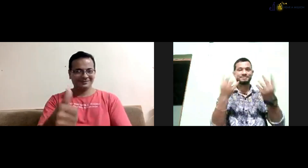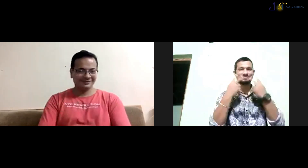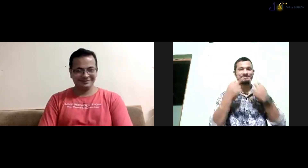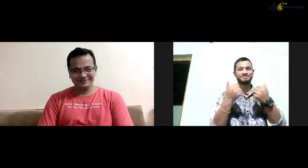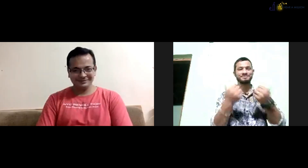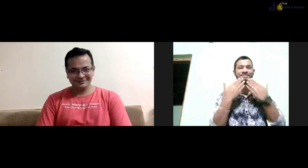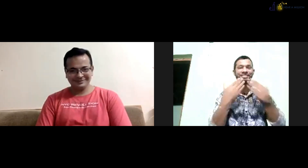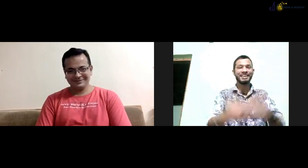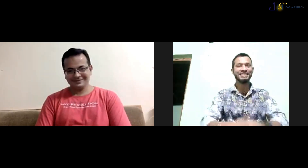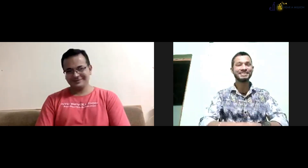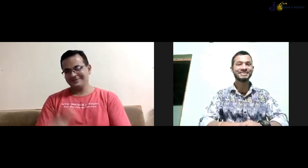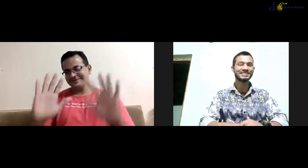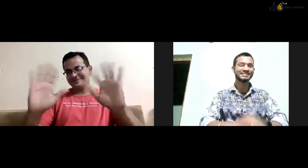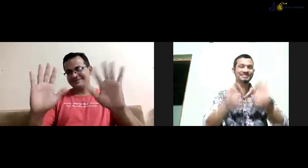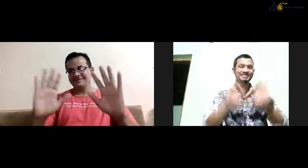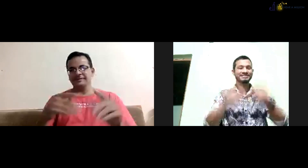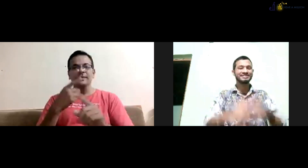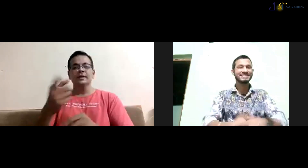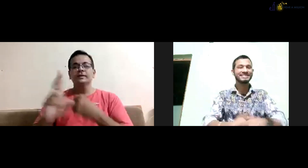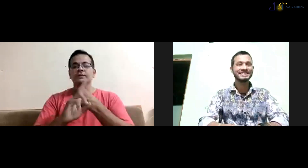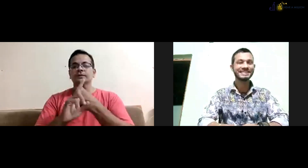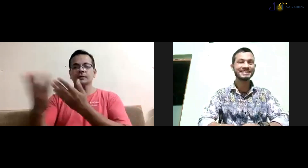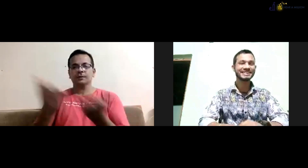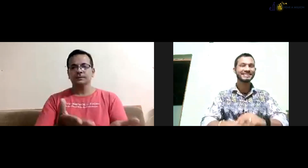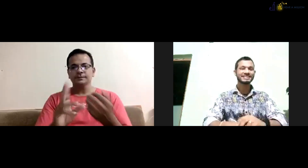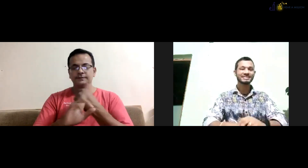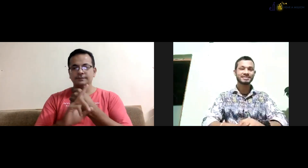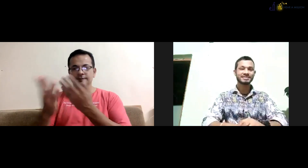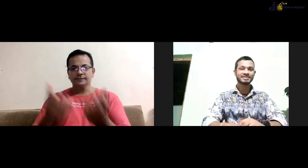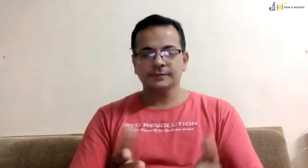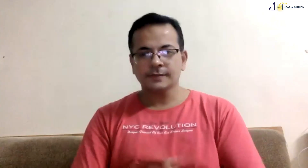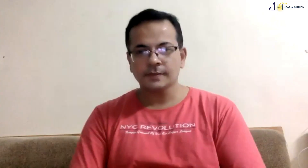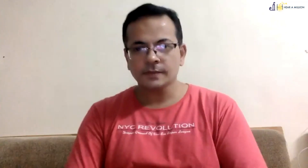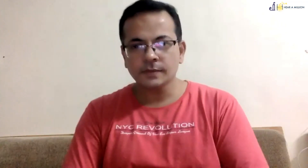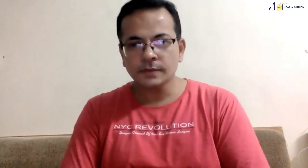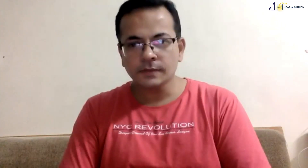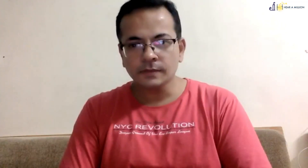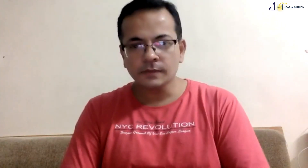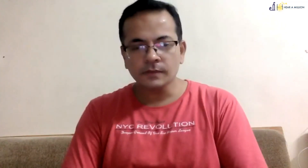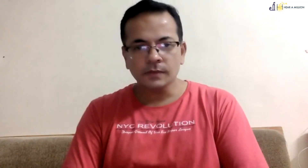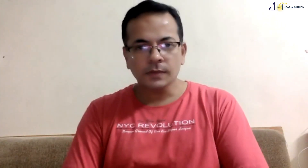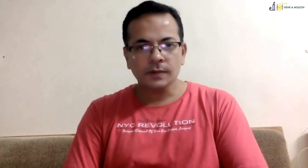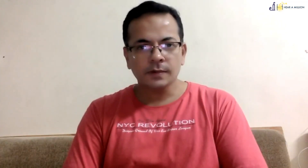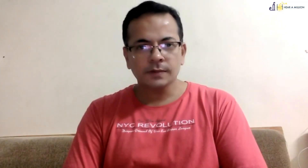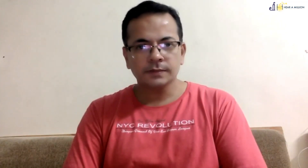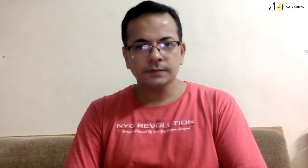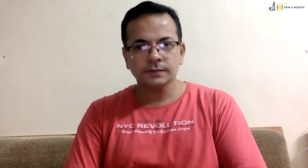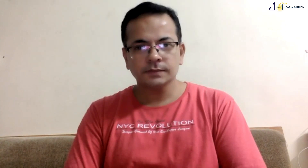Okay, thanks. So I'll meet you after this. Tushar, please come